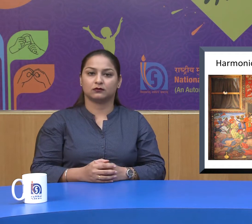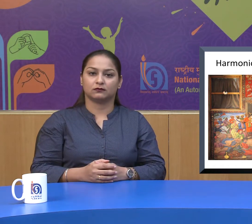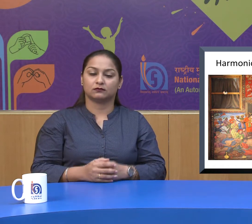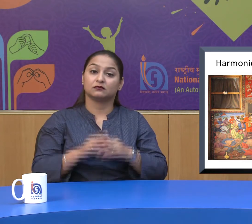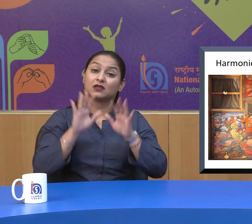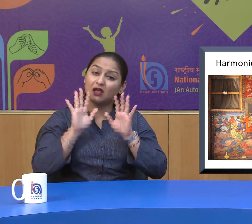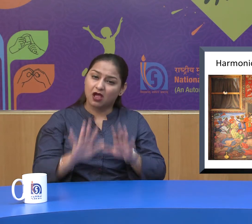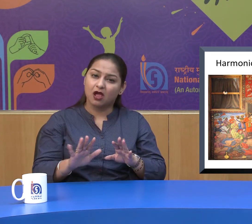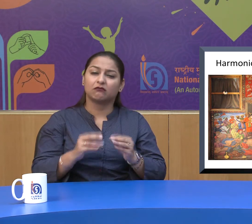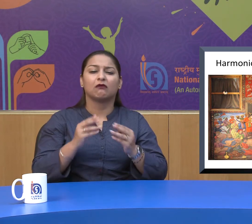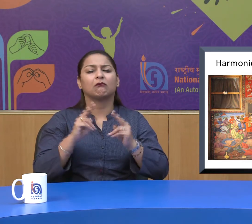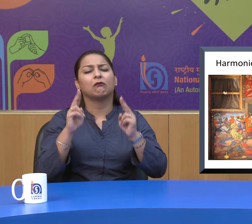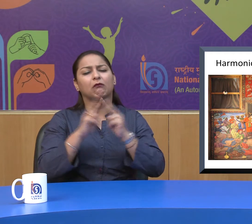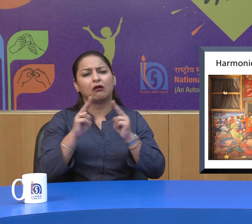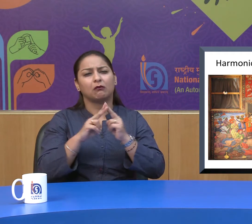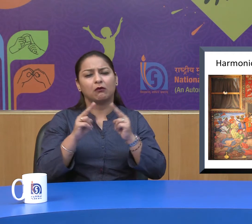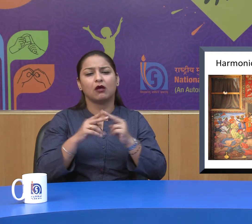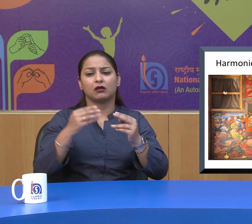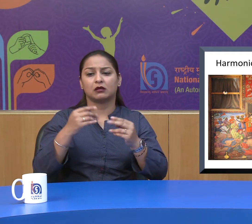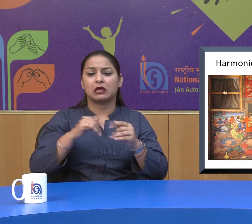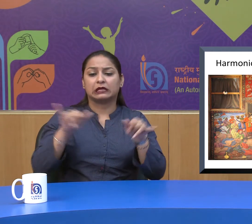had many more things in common with each other